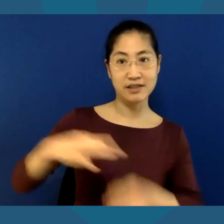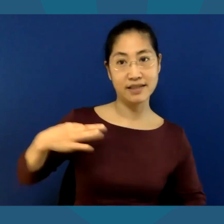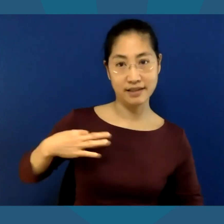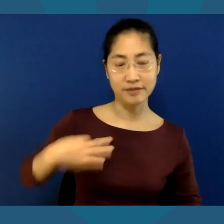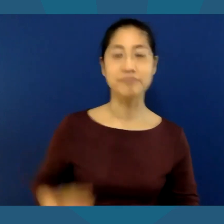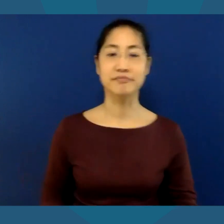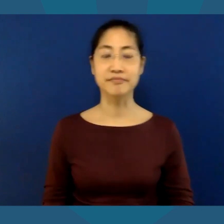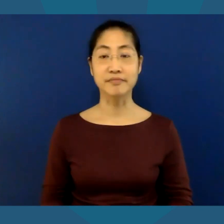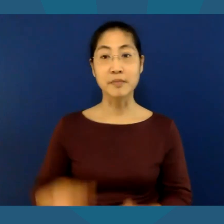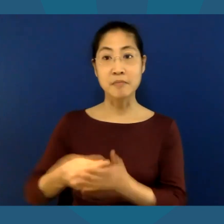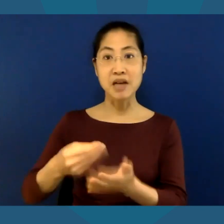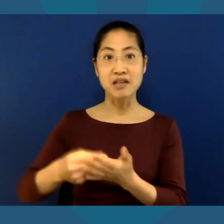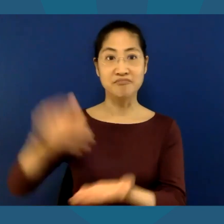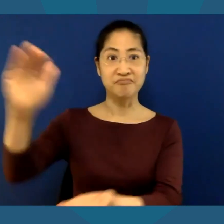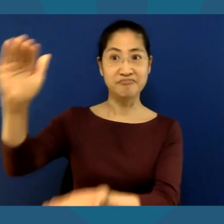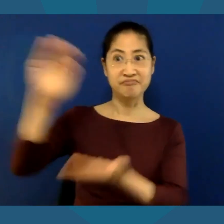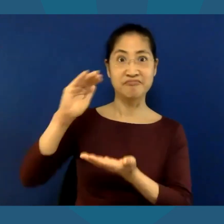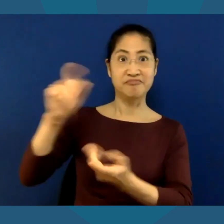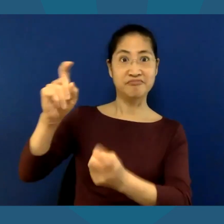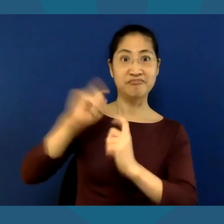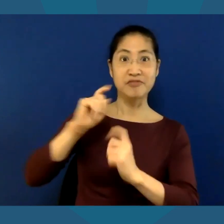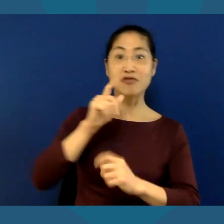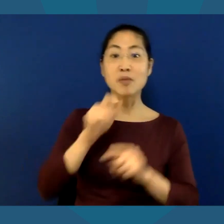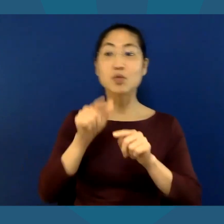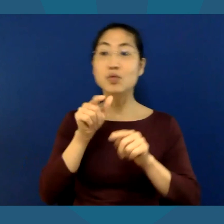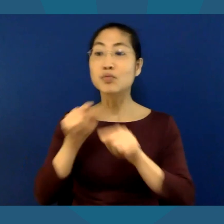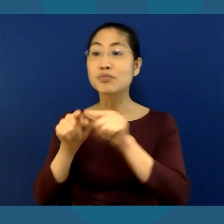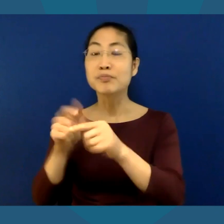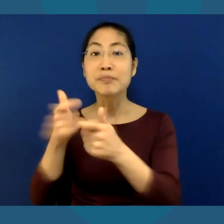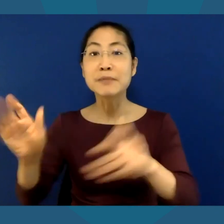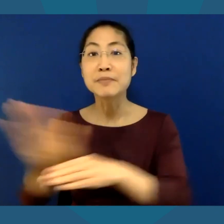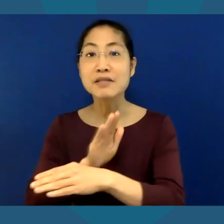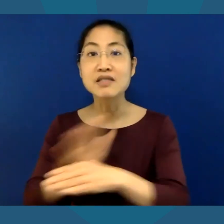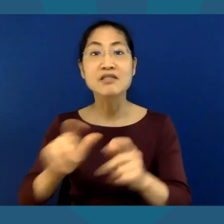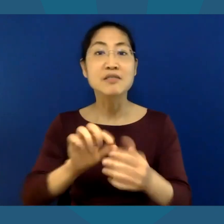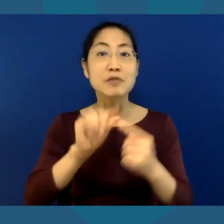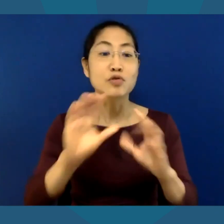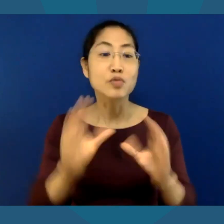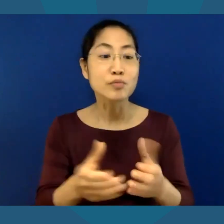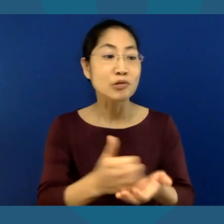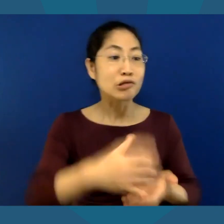money donations from corporations, special interest